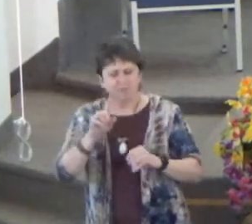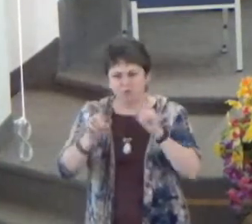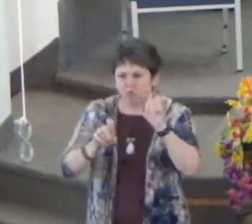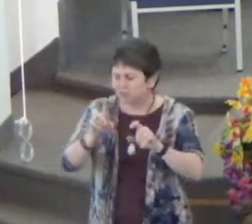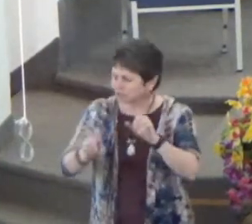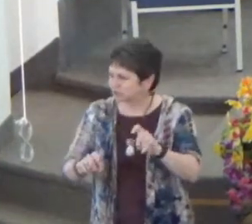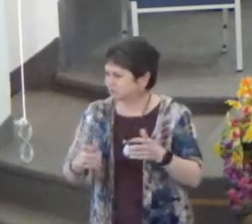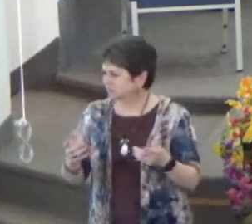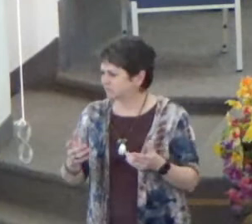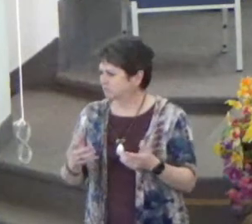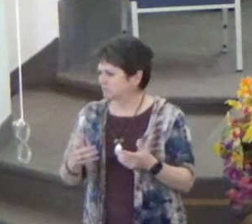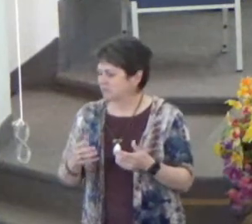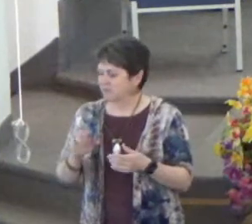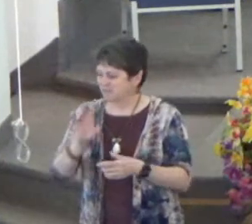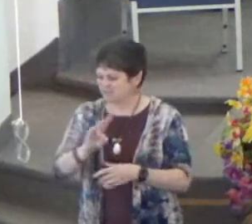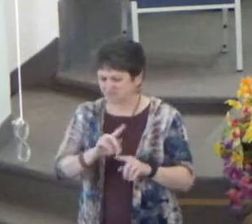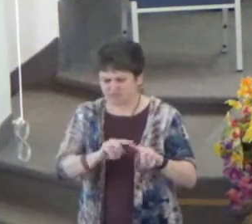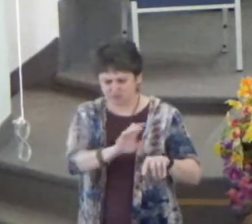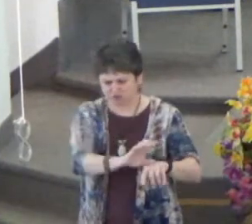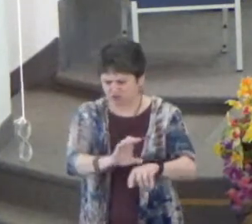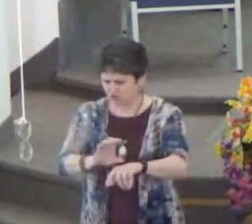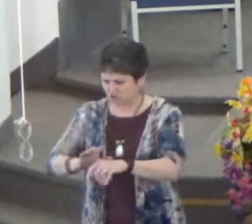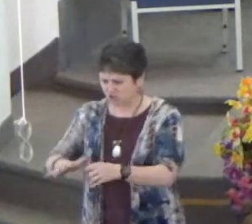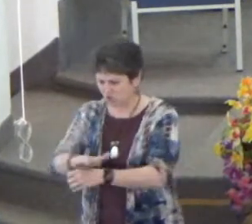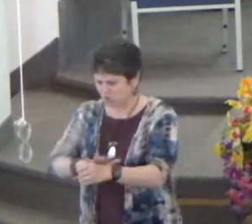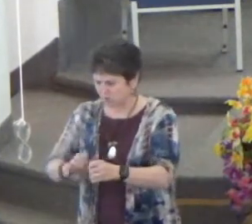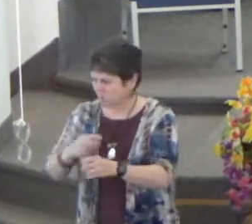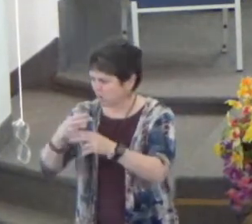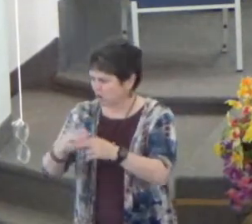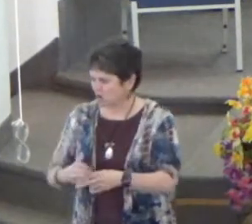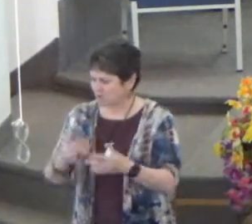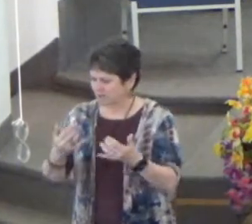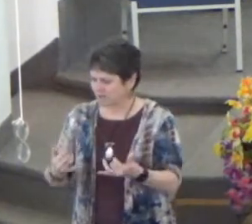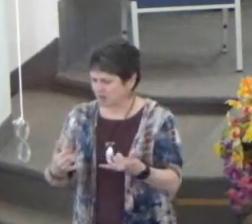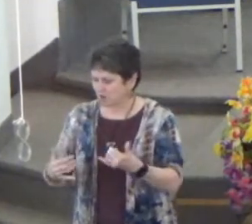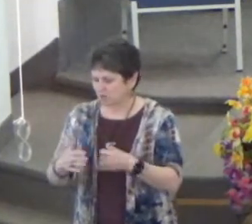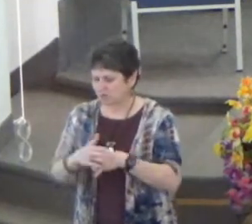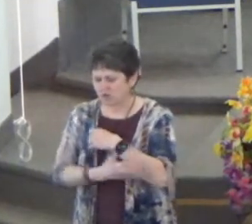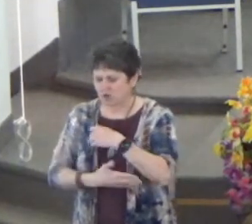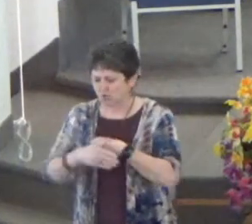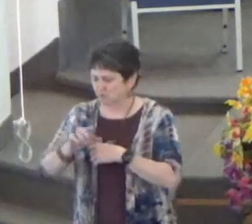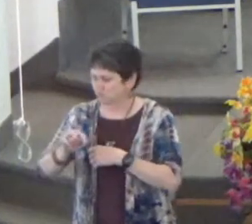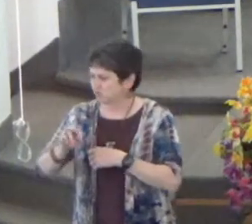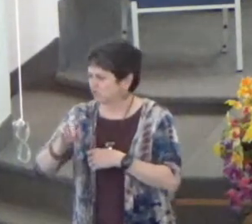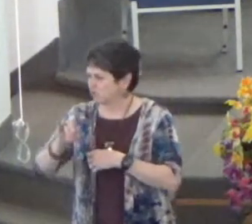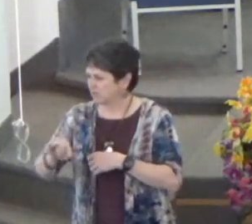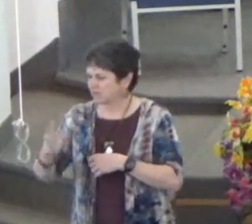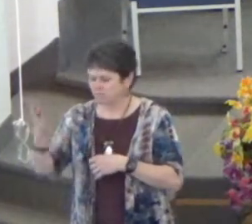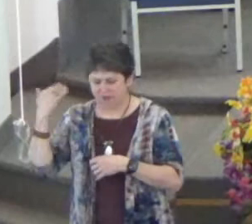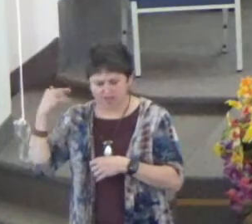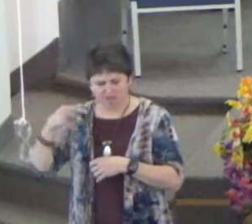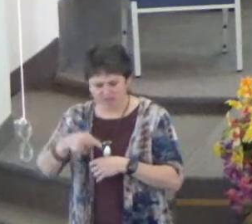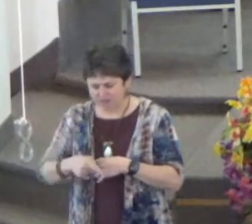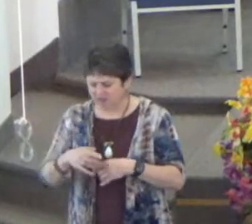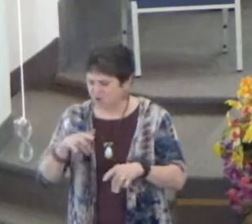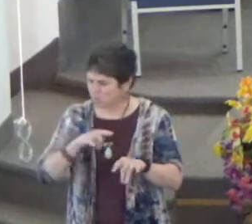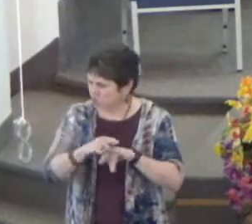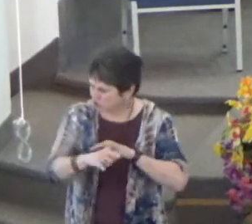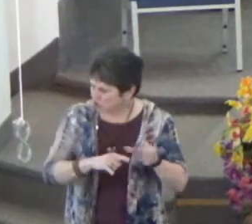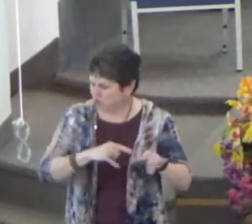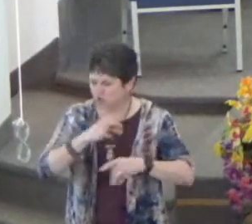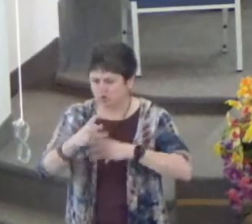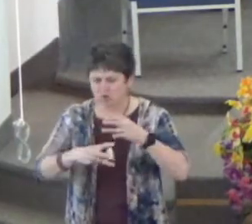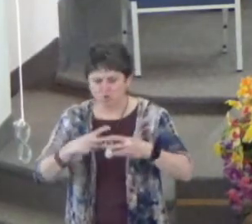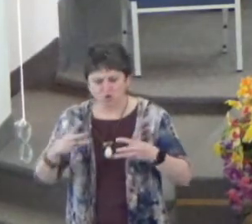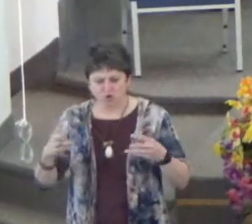question. The seven churches are located in what we would call modern-day Turkey. There was persecution. The world was spilling